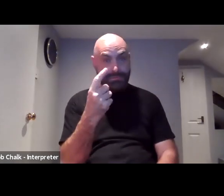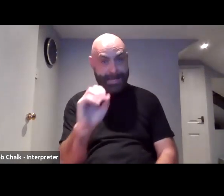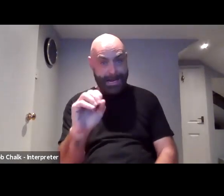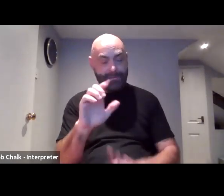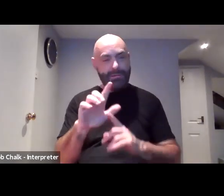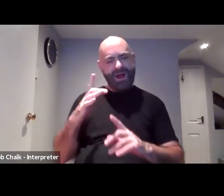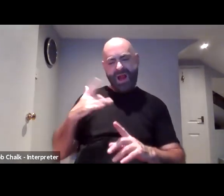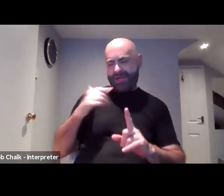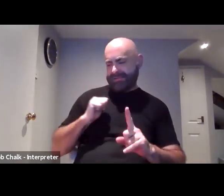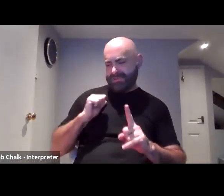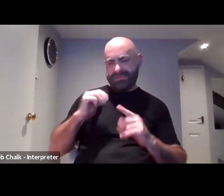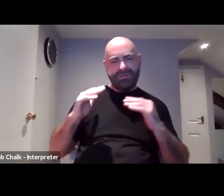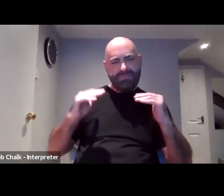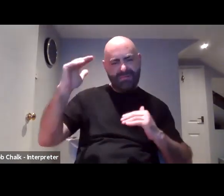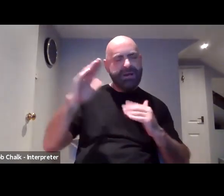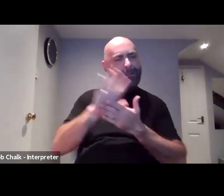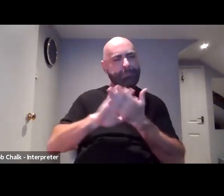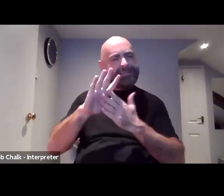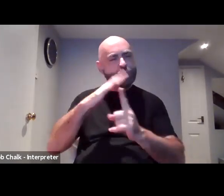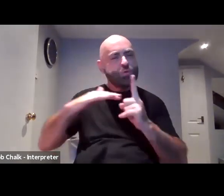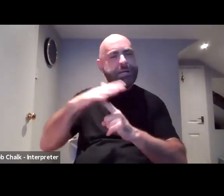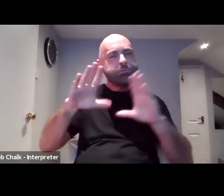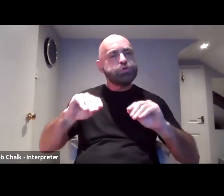means society stopped improving.